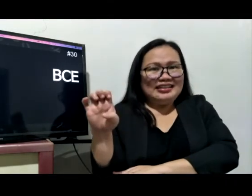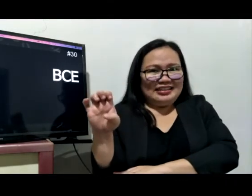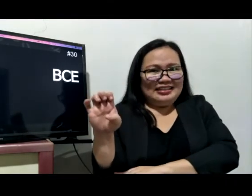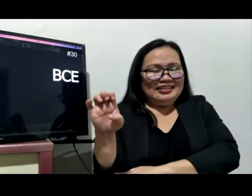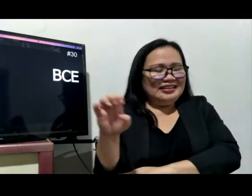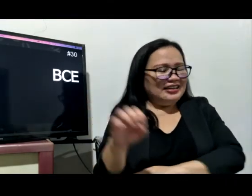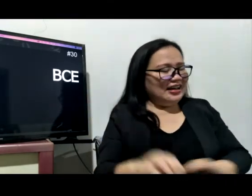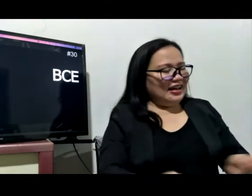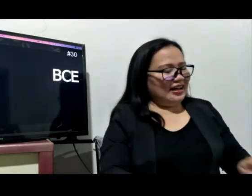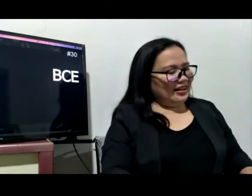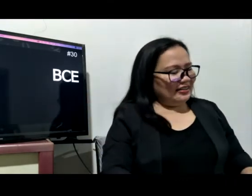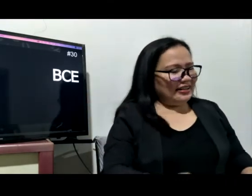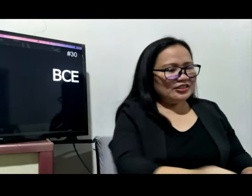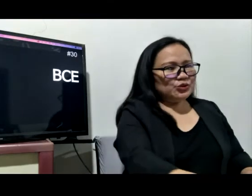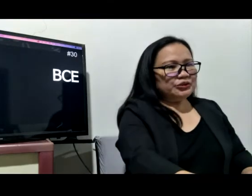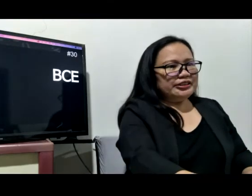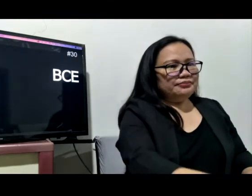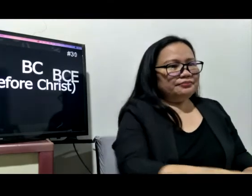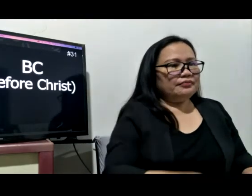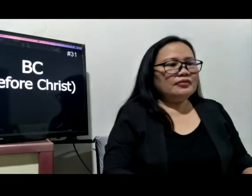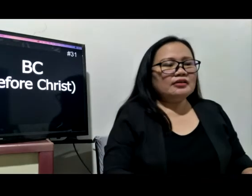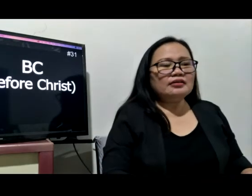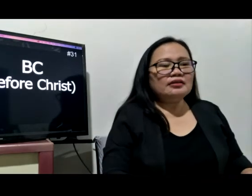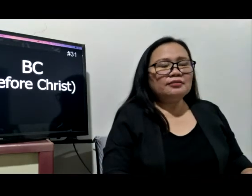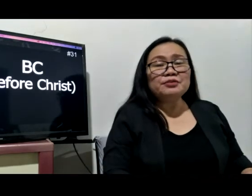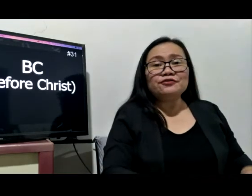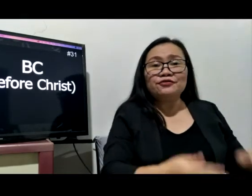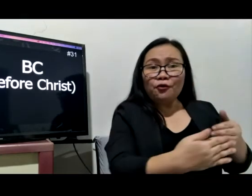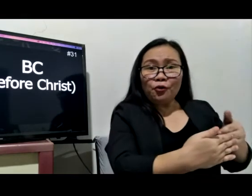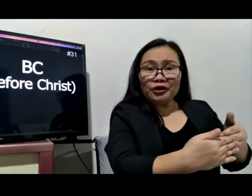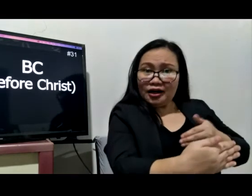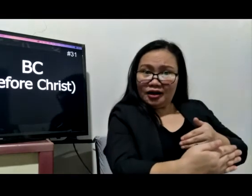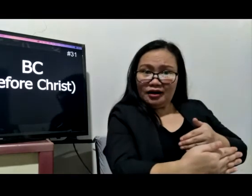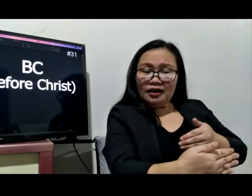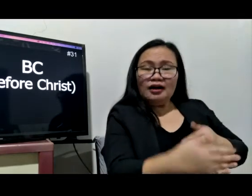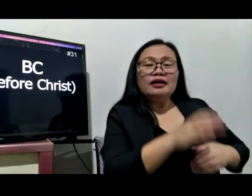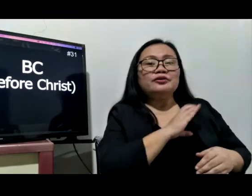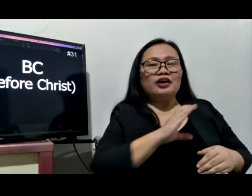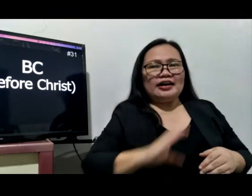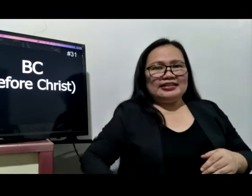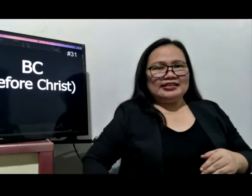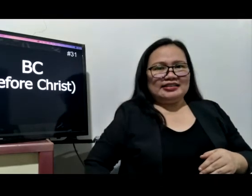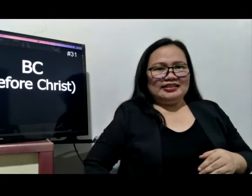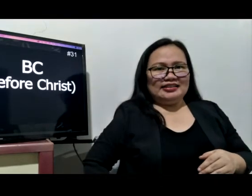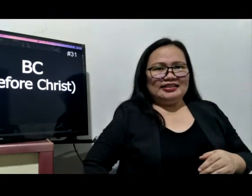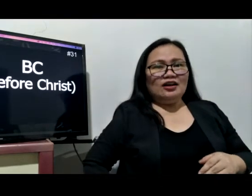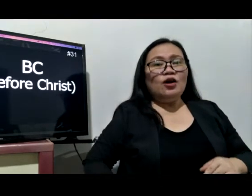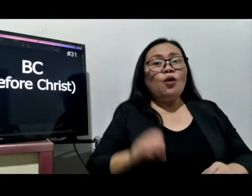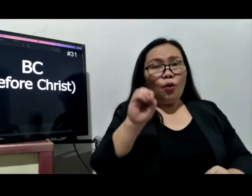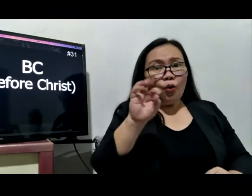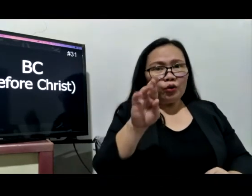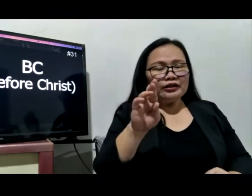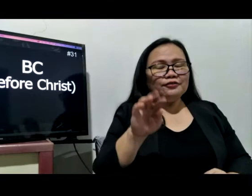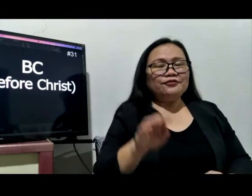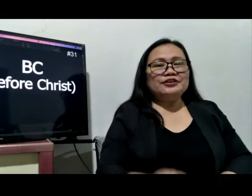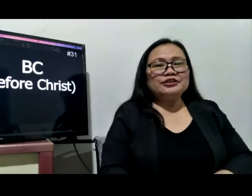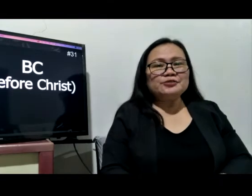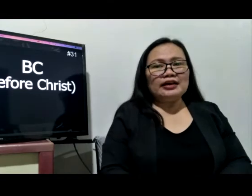E. Next word, before Christ, or finger spell